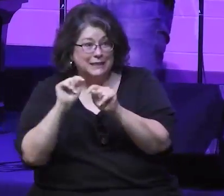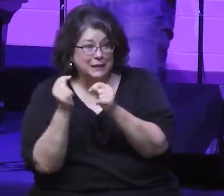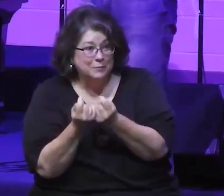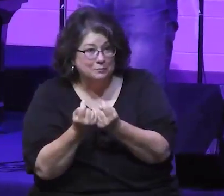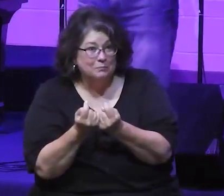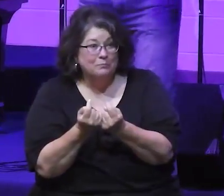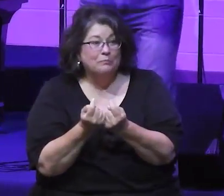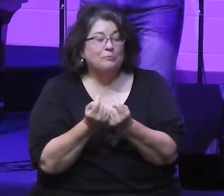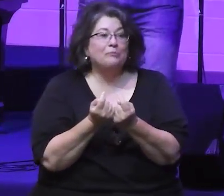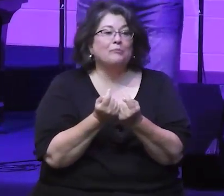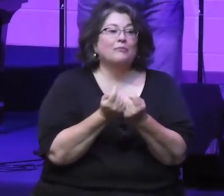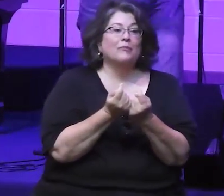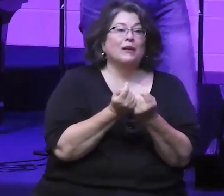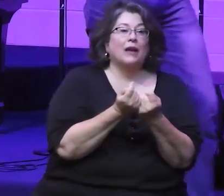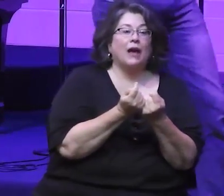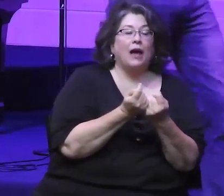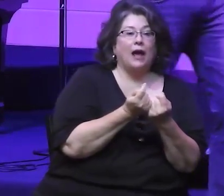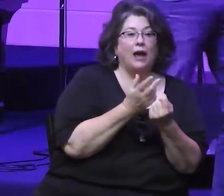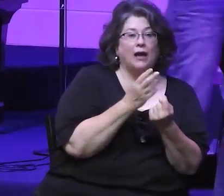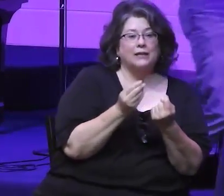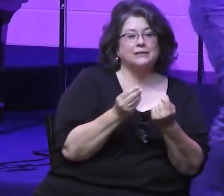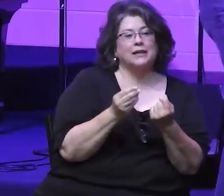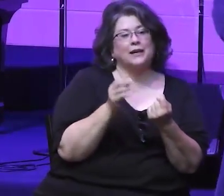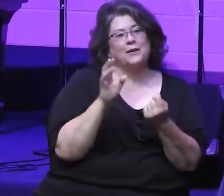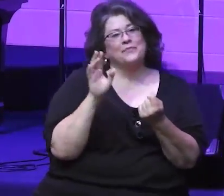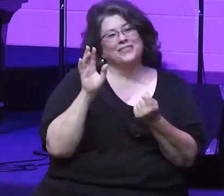the Catholics are right about purgatory.